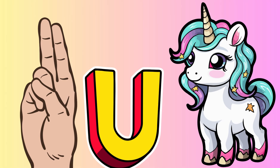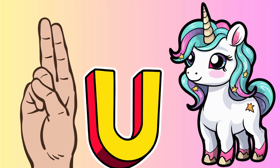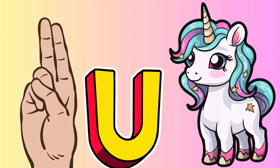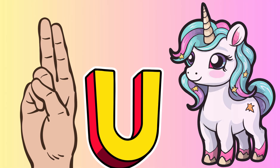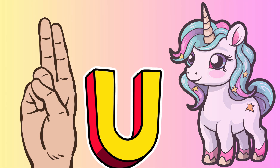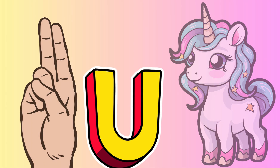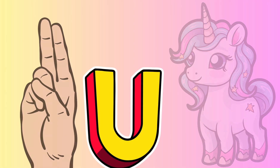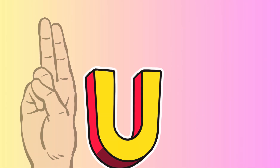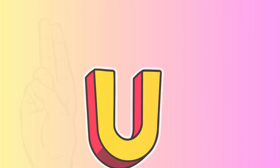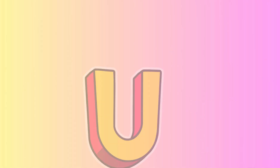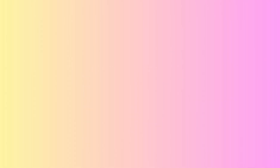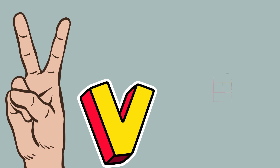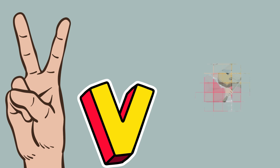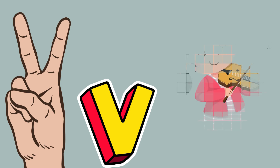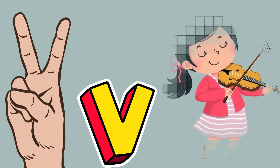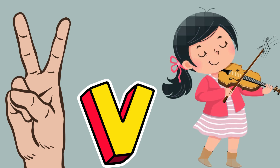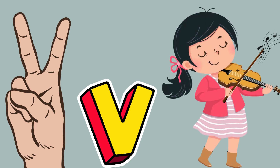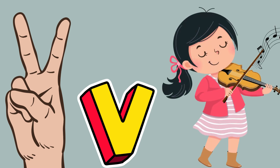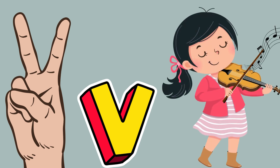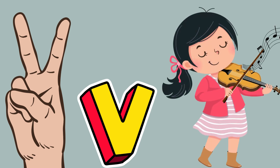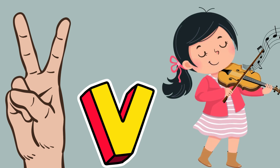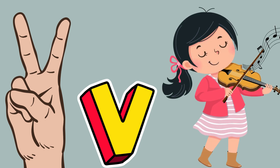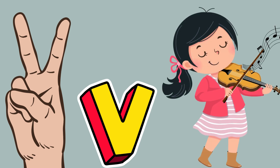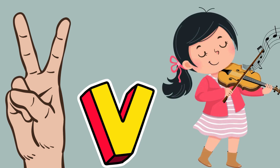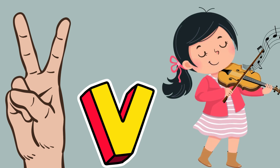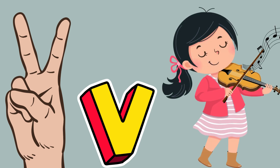Unicorn. V is for violin.